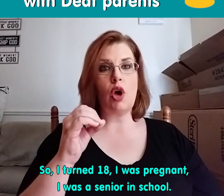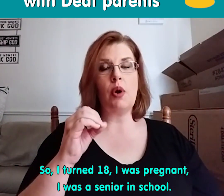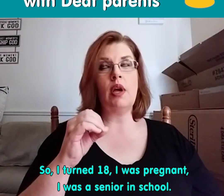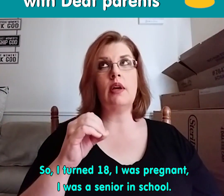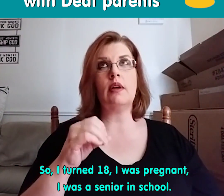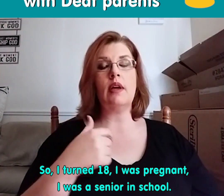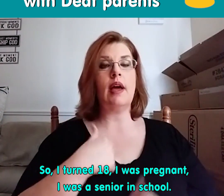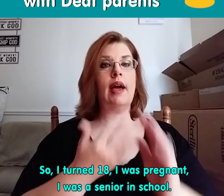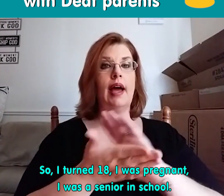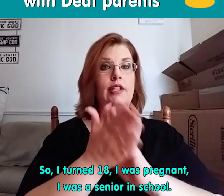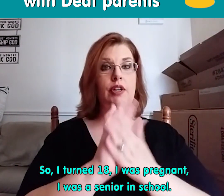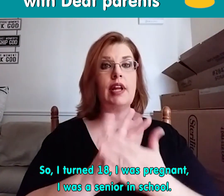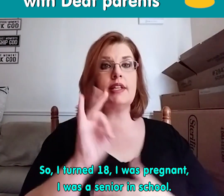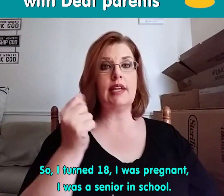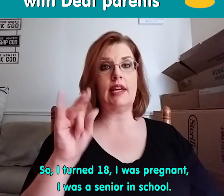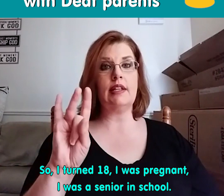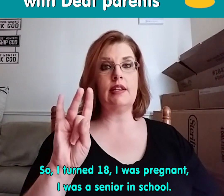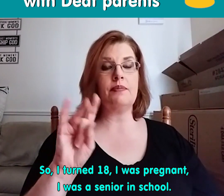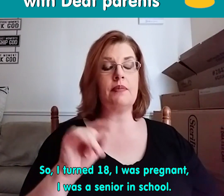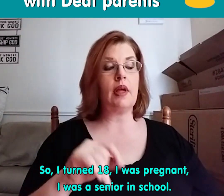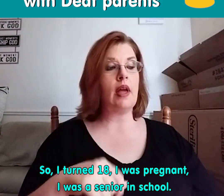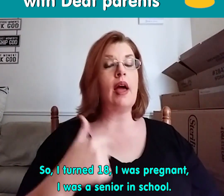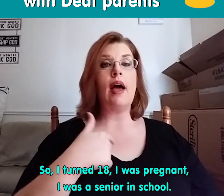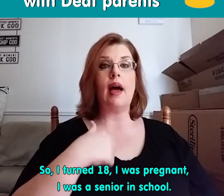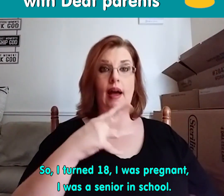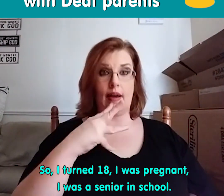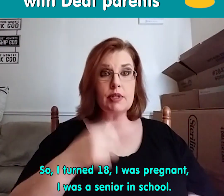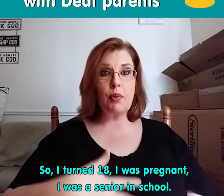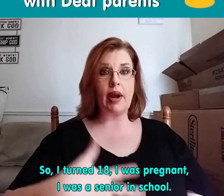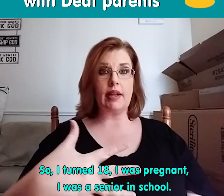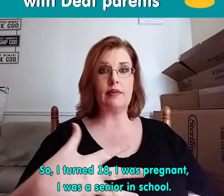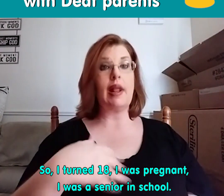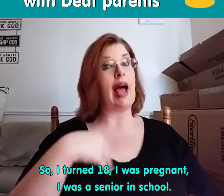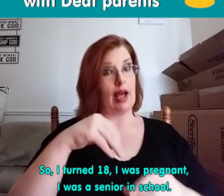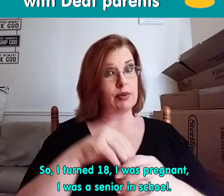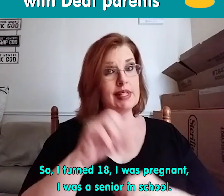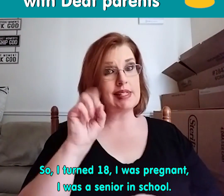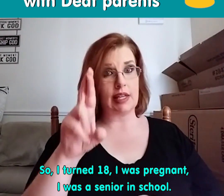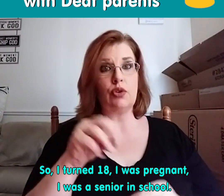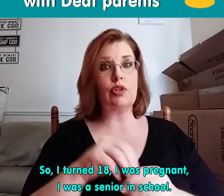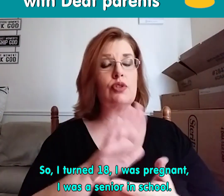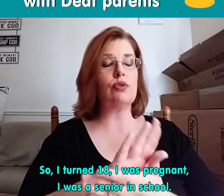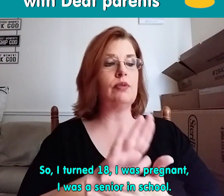So I turned 18. I was pregnant. I was a senior in school.